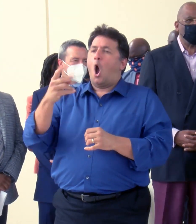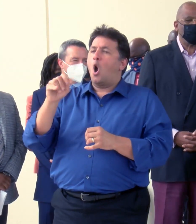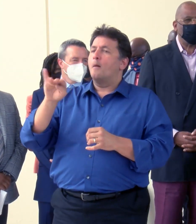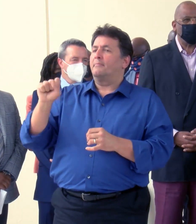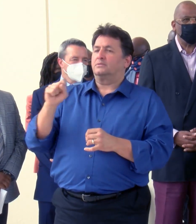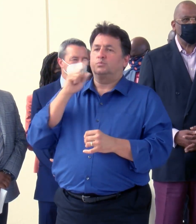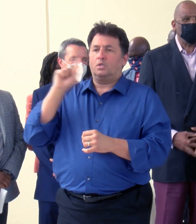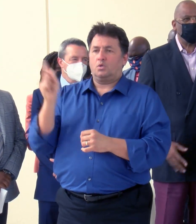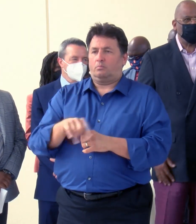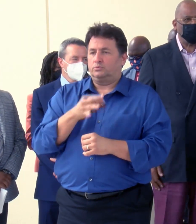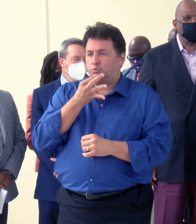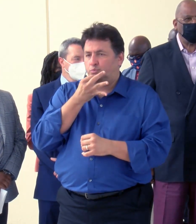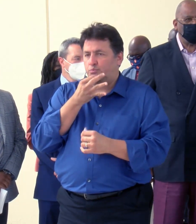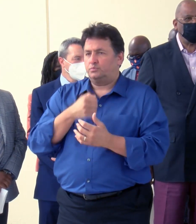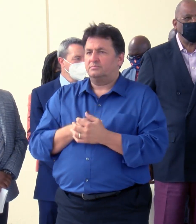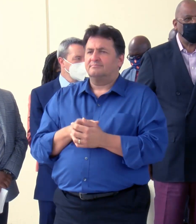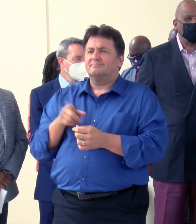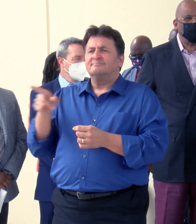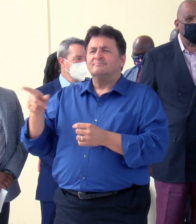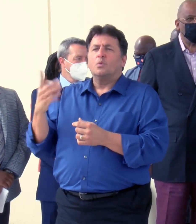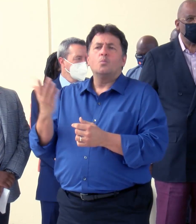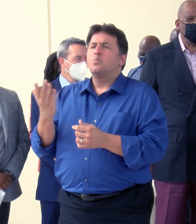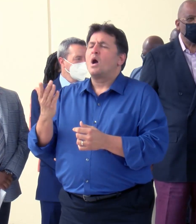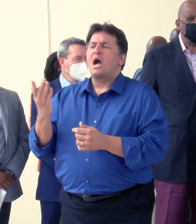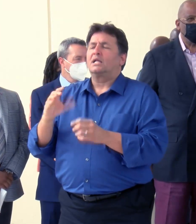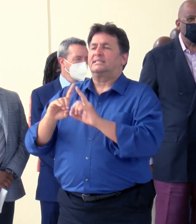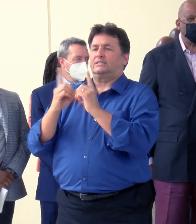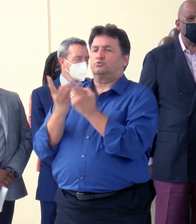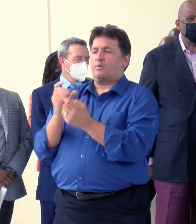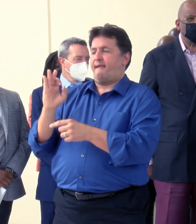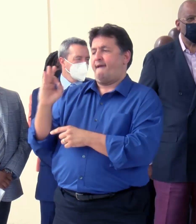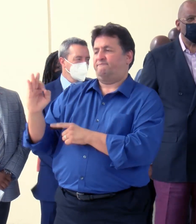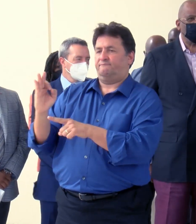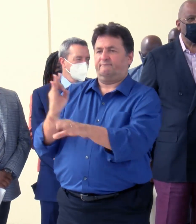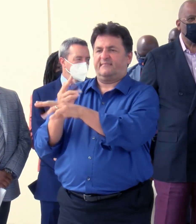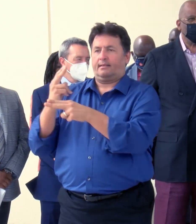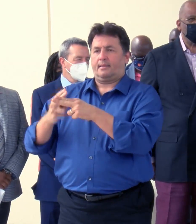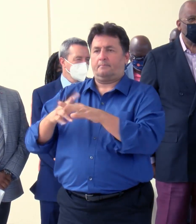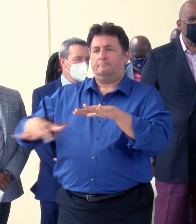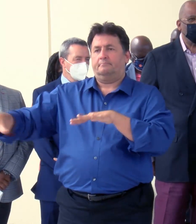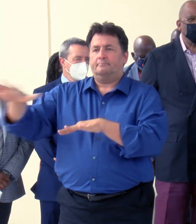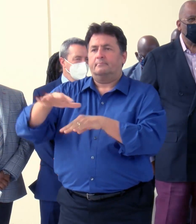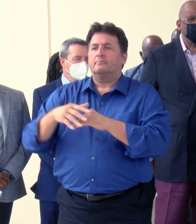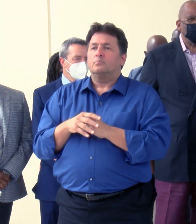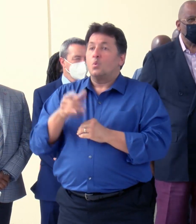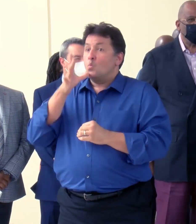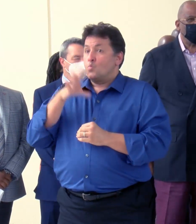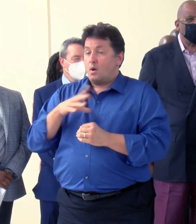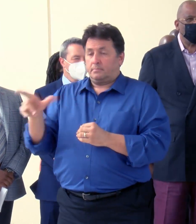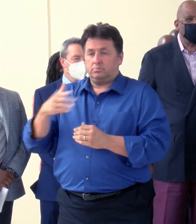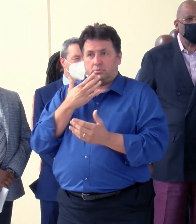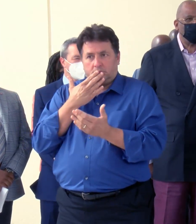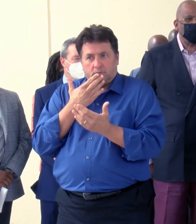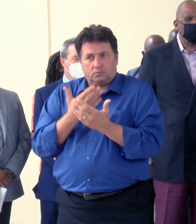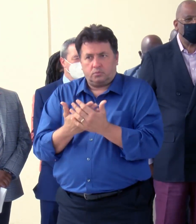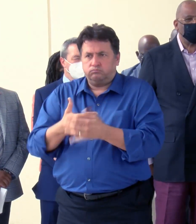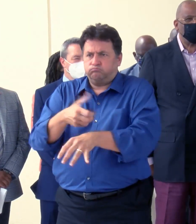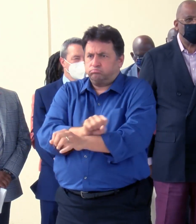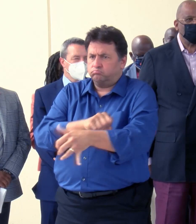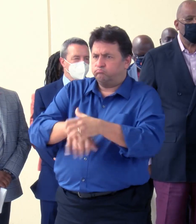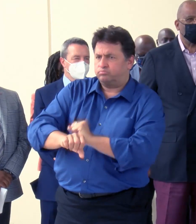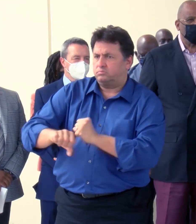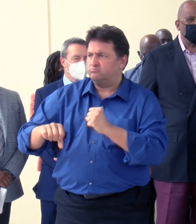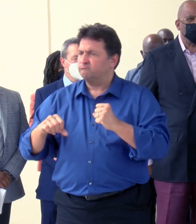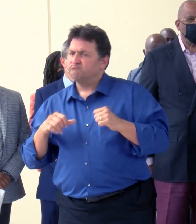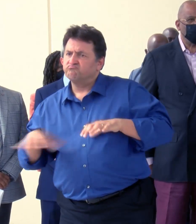of District F. Yeah. And so Councilmember Tiffany Thomas has been very, very hands-on in advocating that